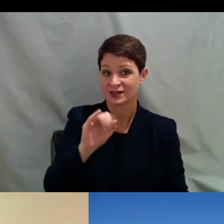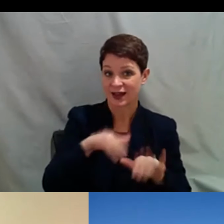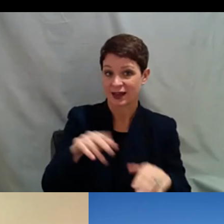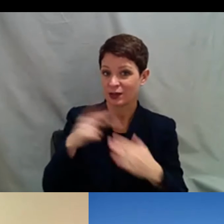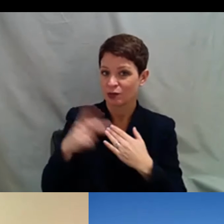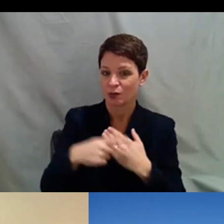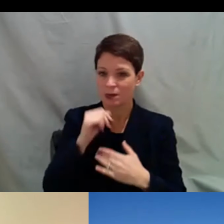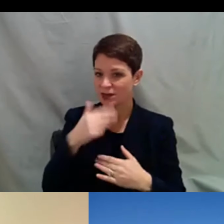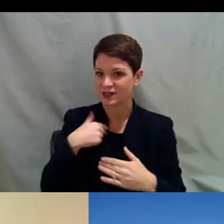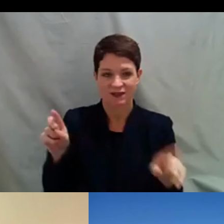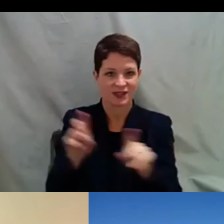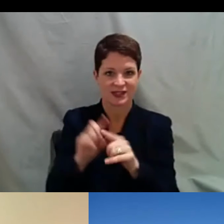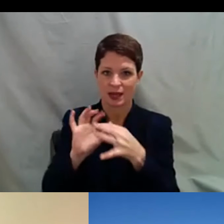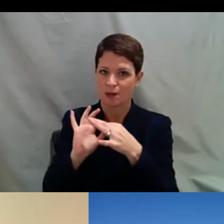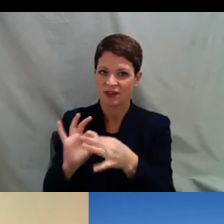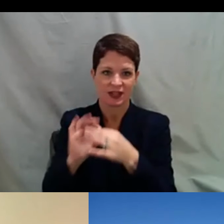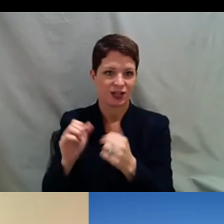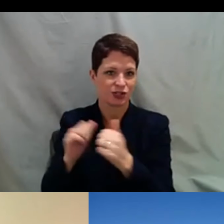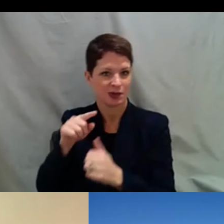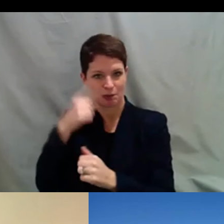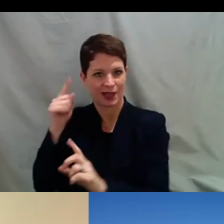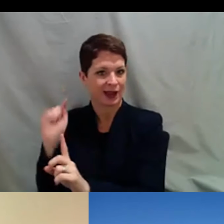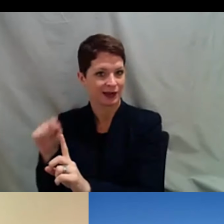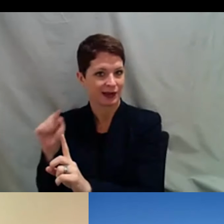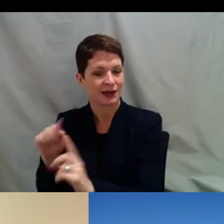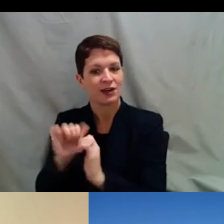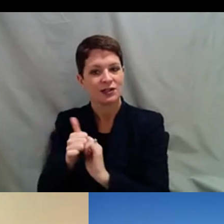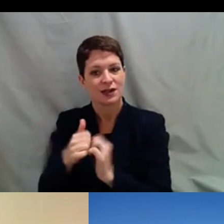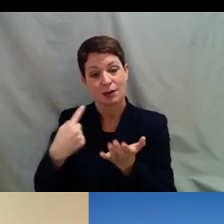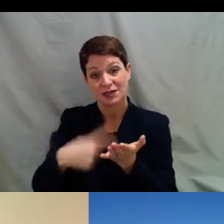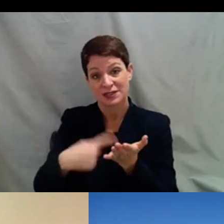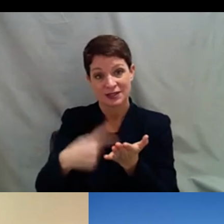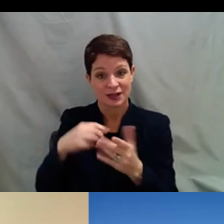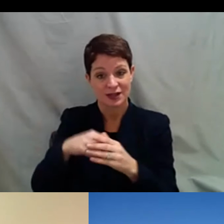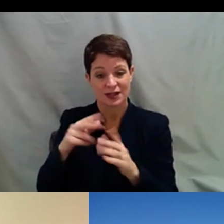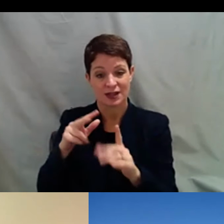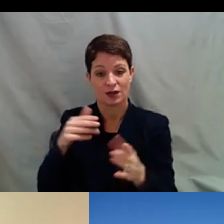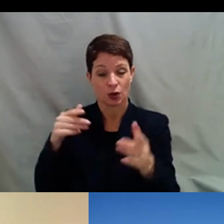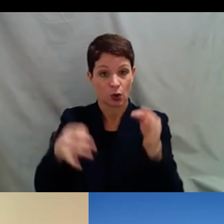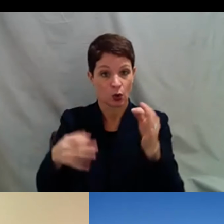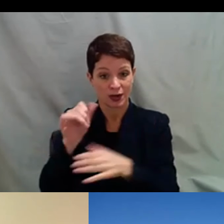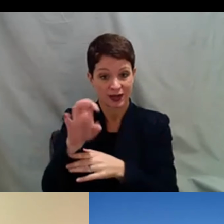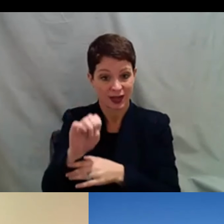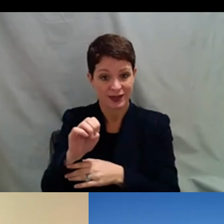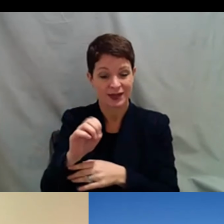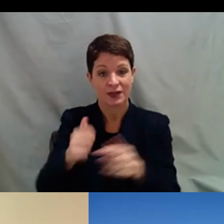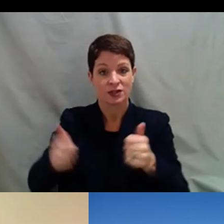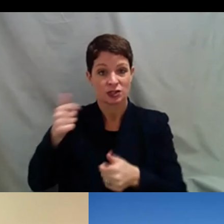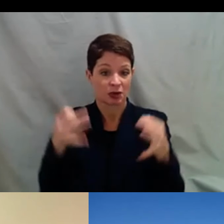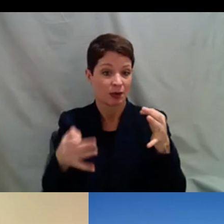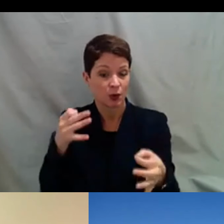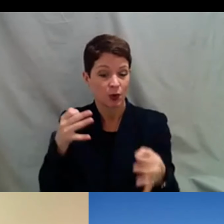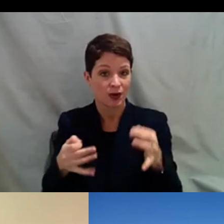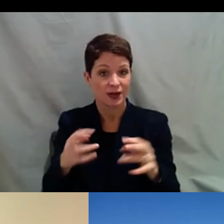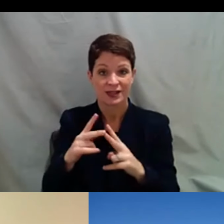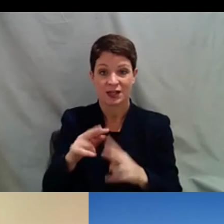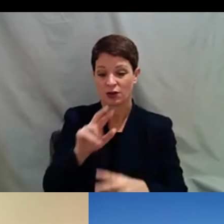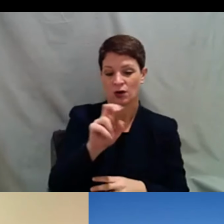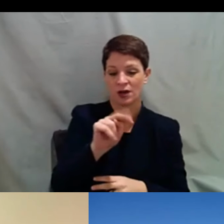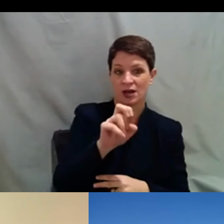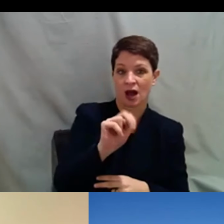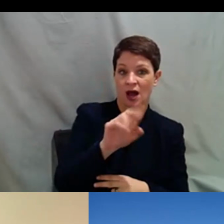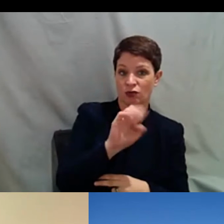those associations. So the way that it's talked about in the litigation and before the Supreme Court, it's either non-raced or